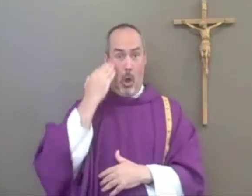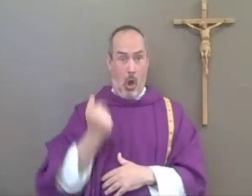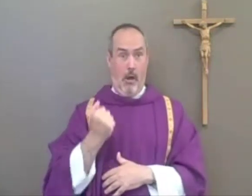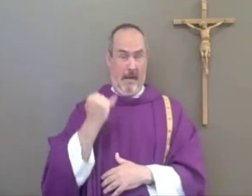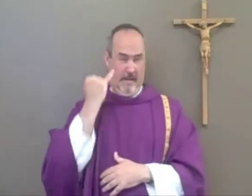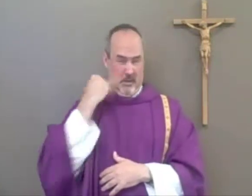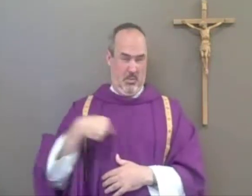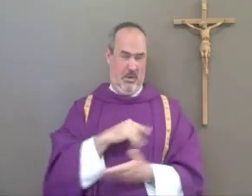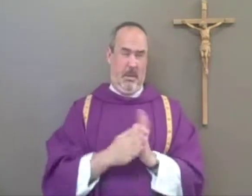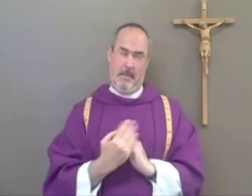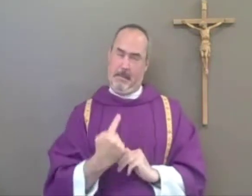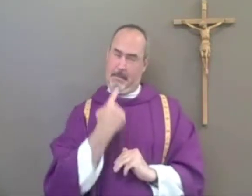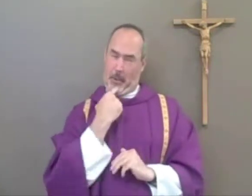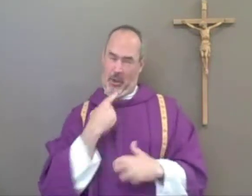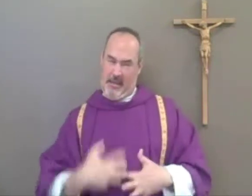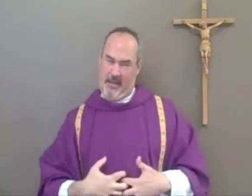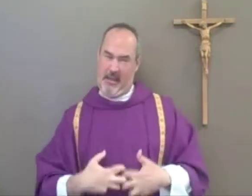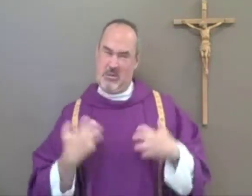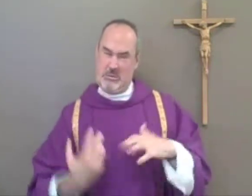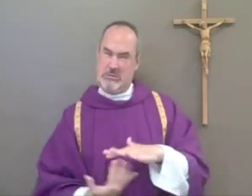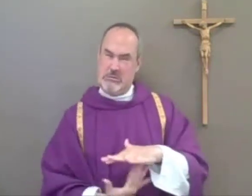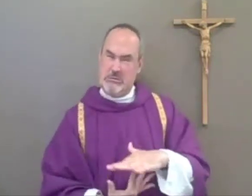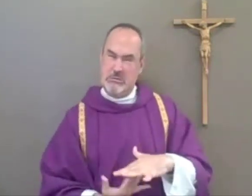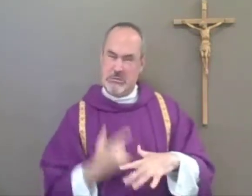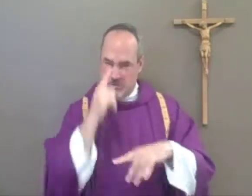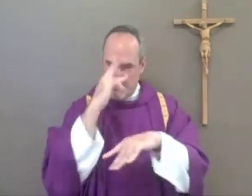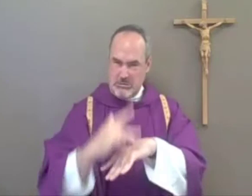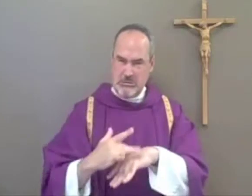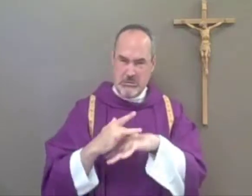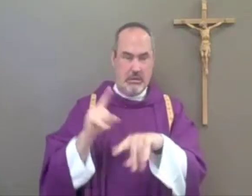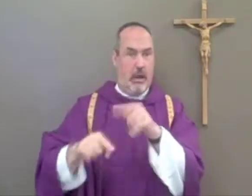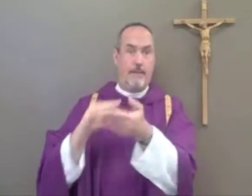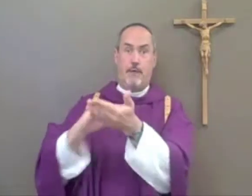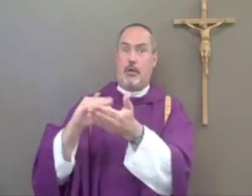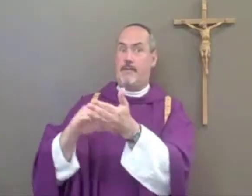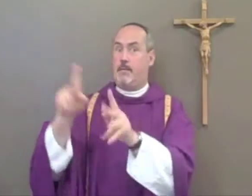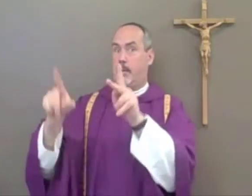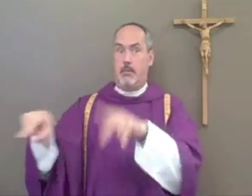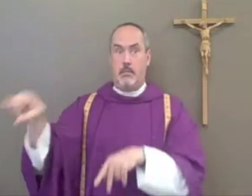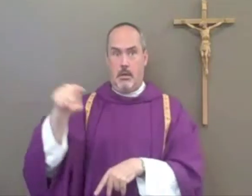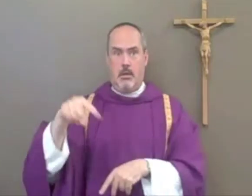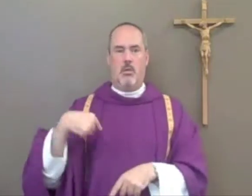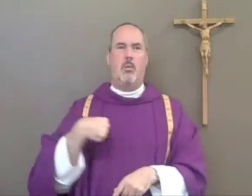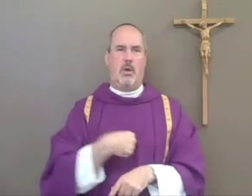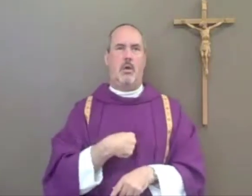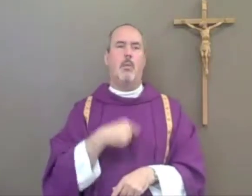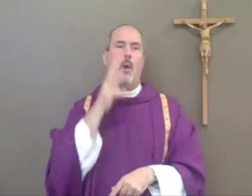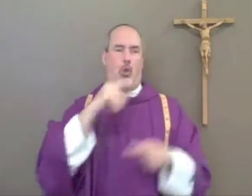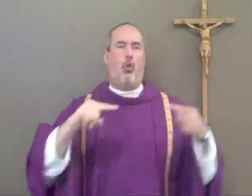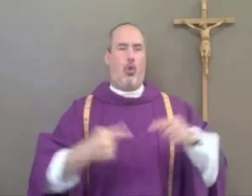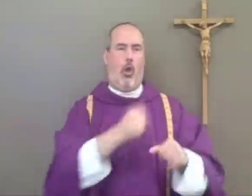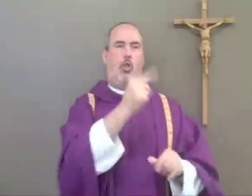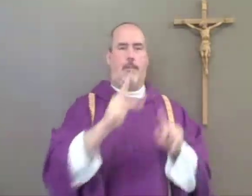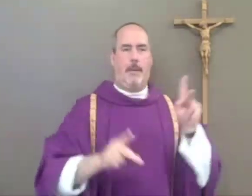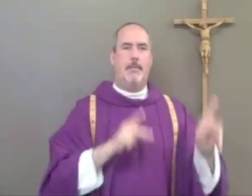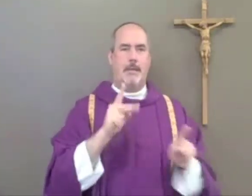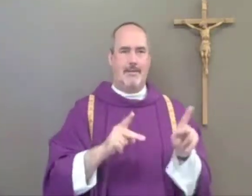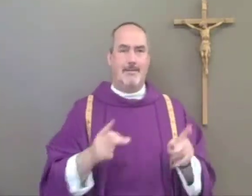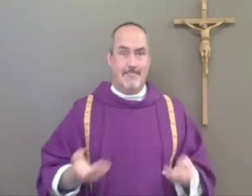resentful. Because if we let that happen, then it blocks us from being able to forgive other